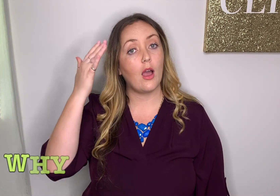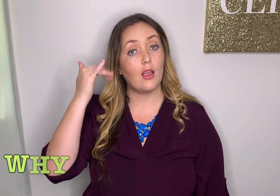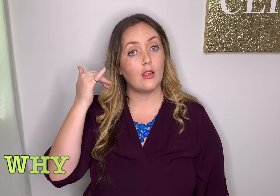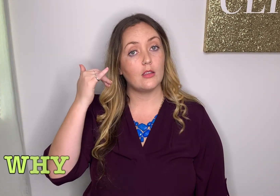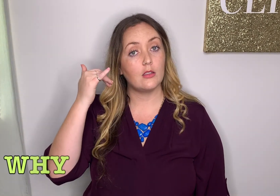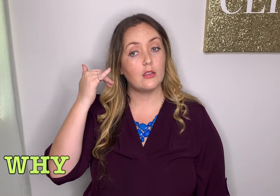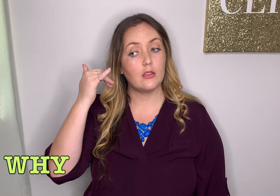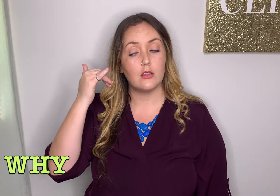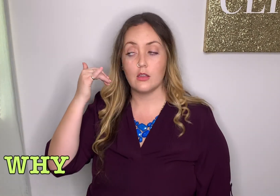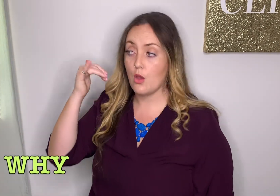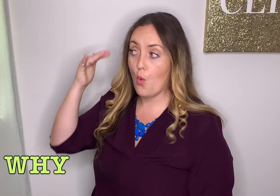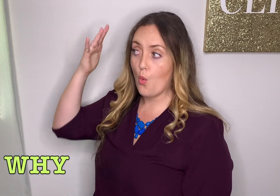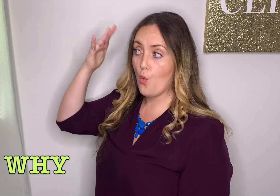why,